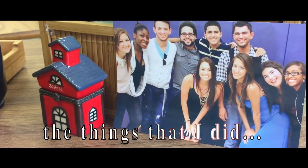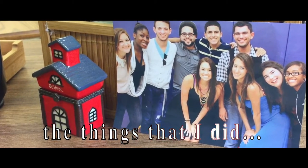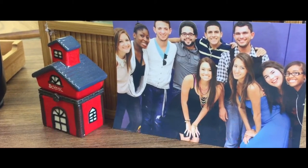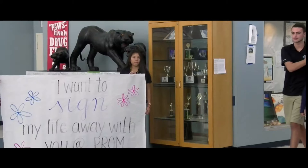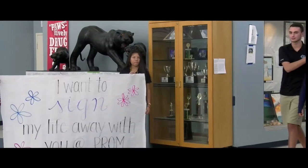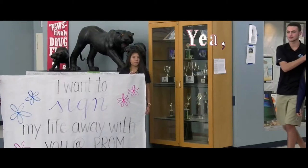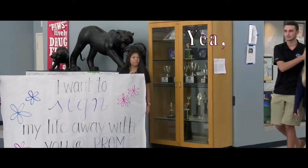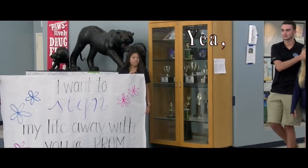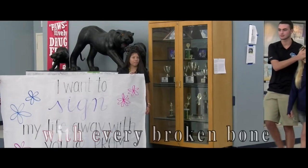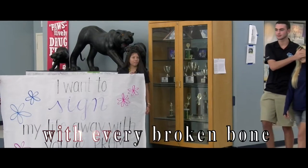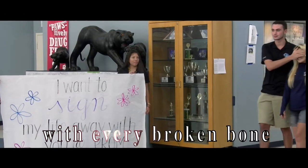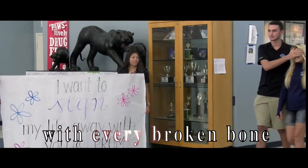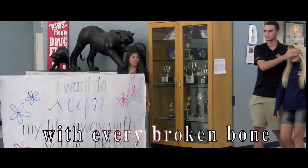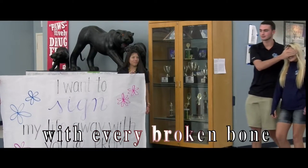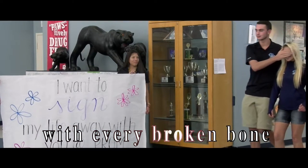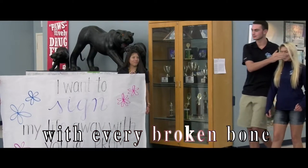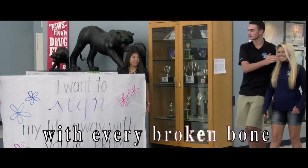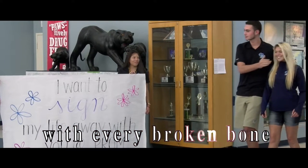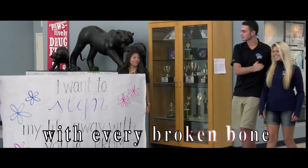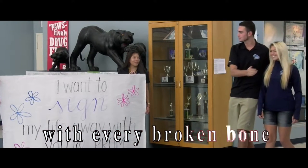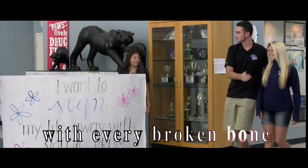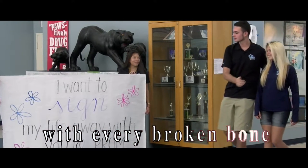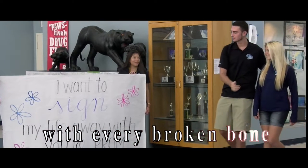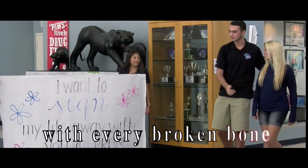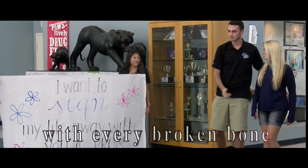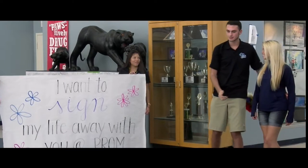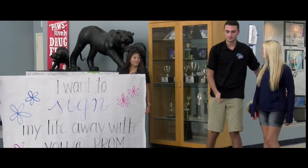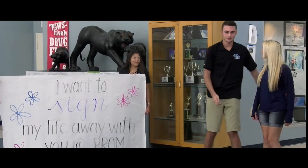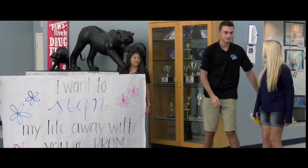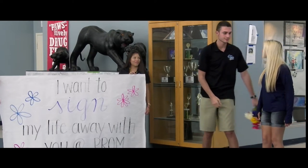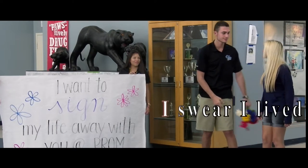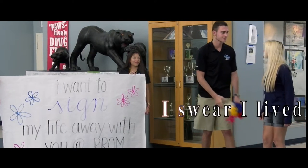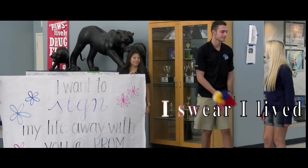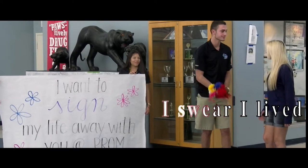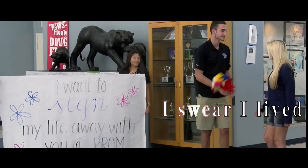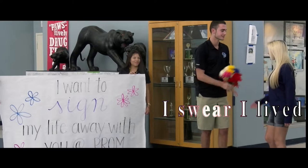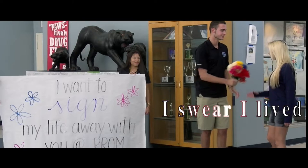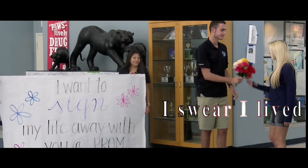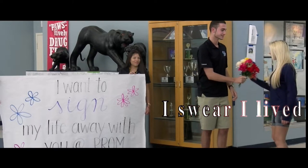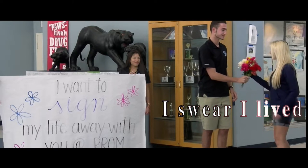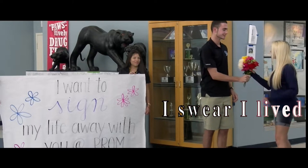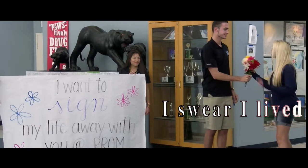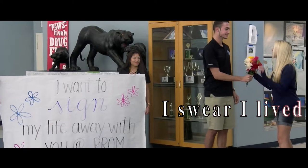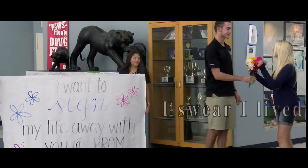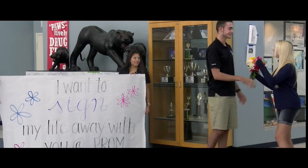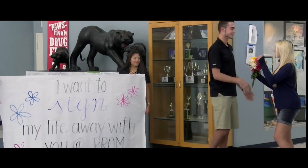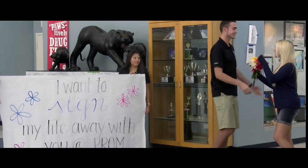did Yeah, with every broken bone I swear I live I